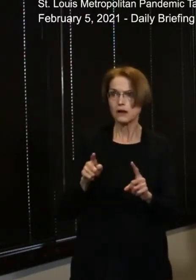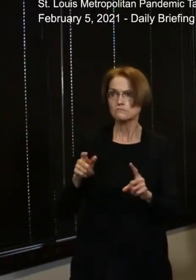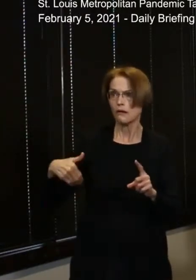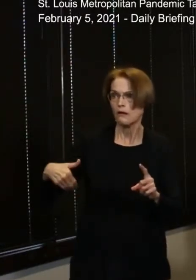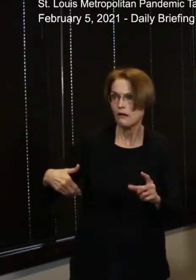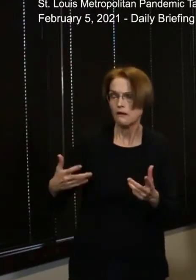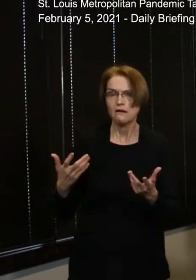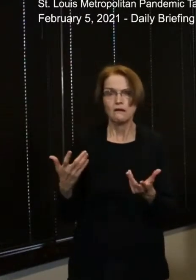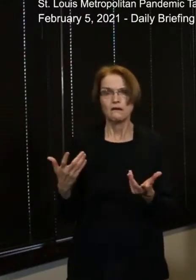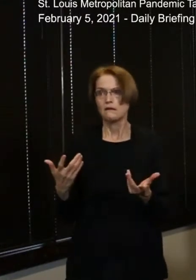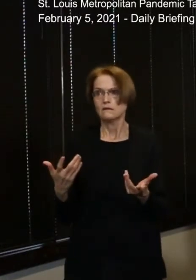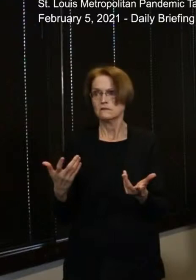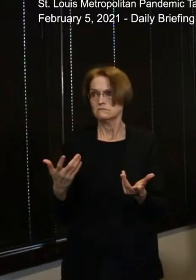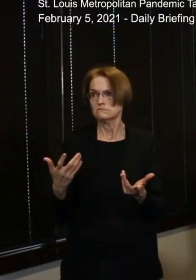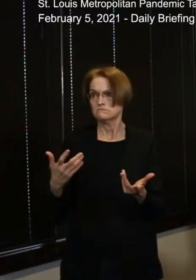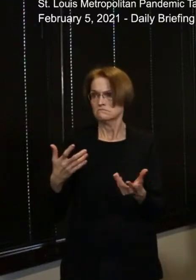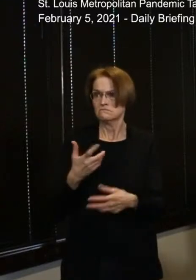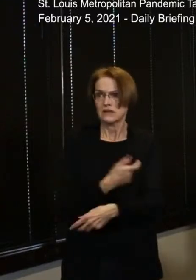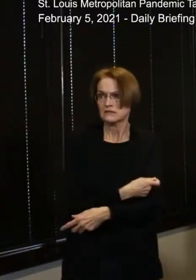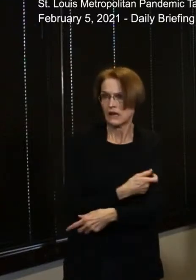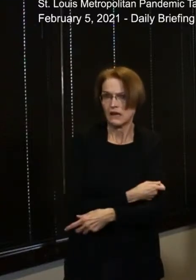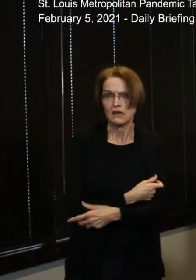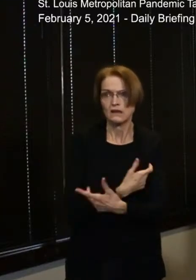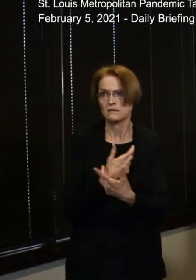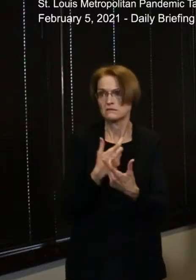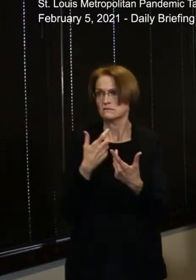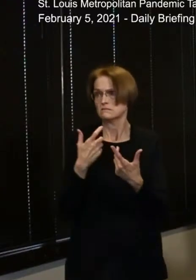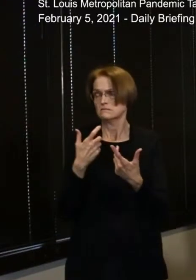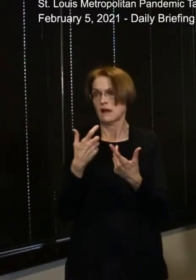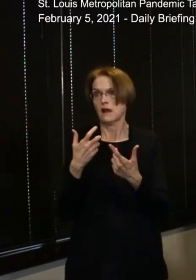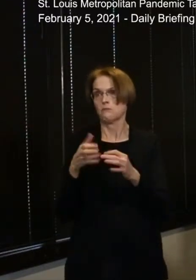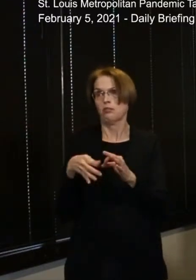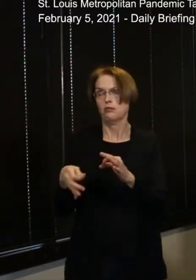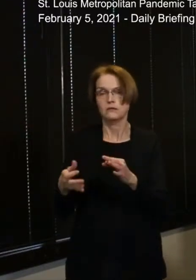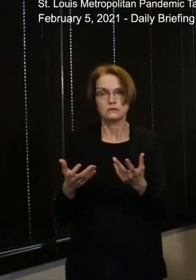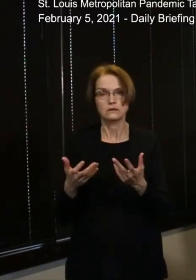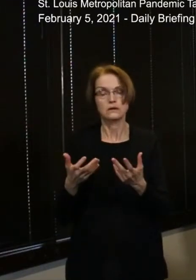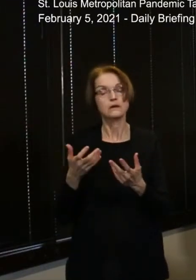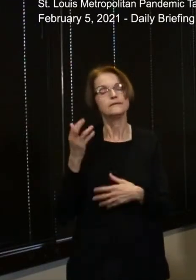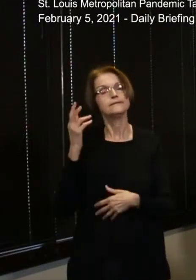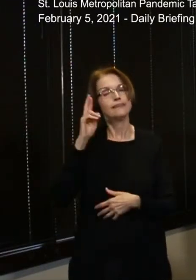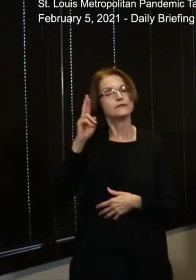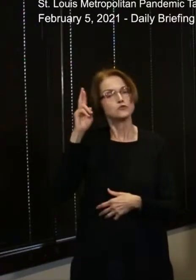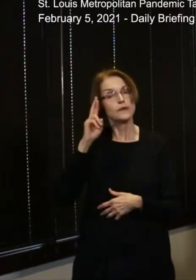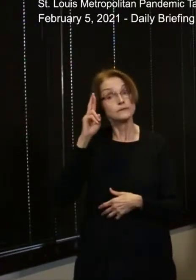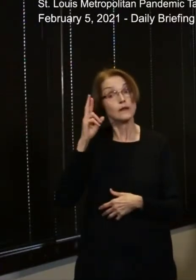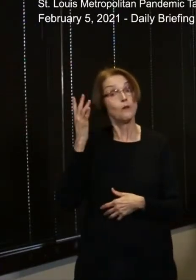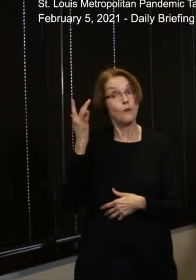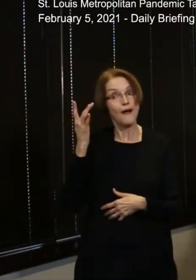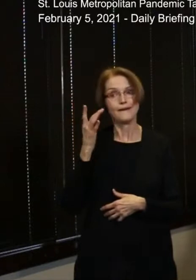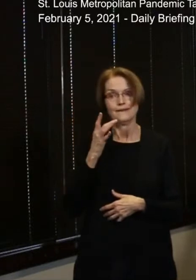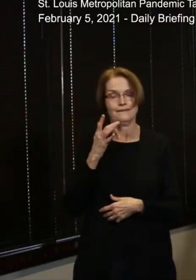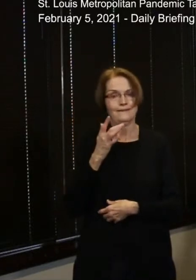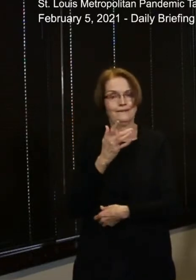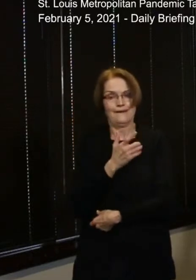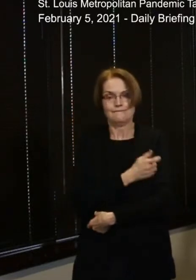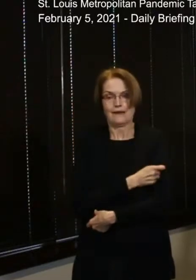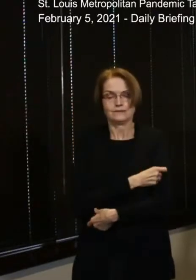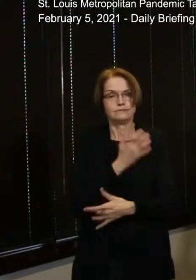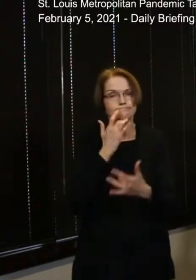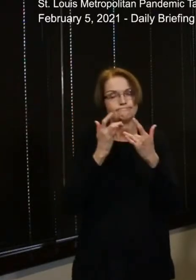but are not receiving vaccine on a very timely basis. There's a reason for that, and that's because of vaccine